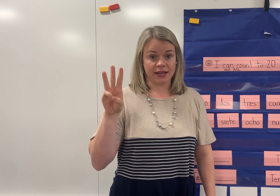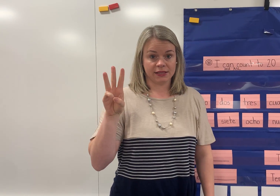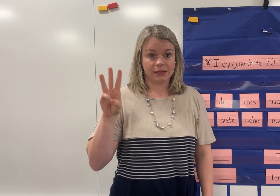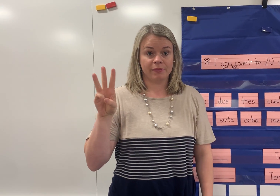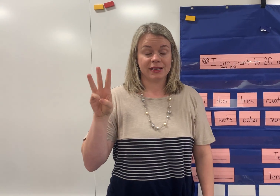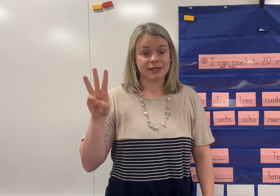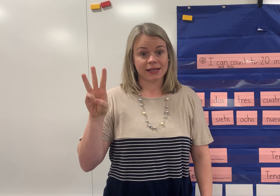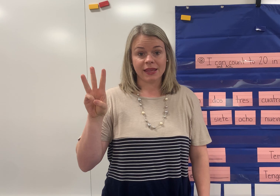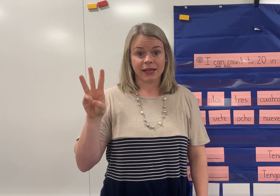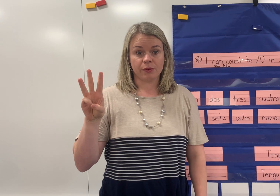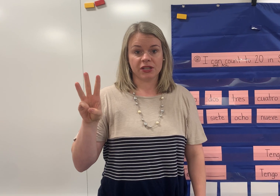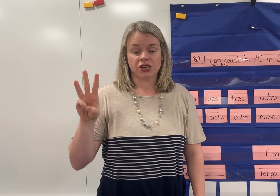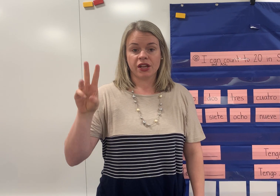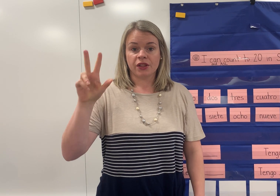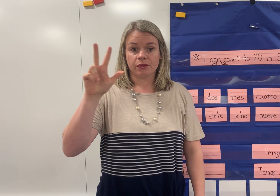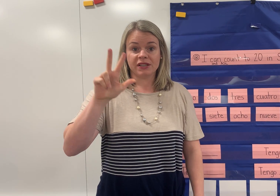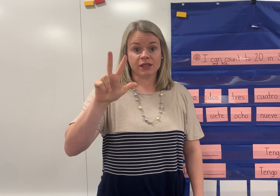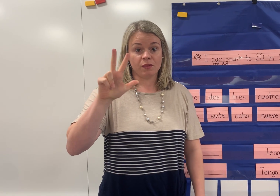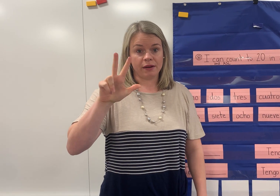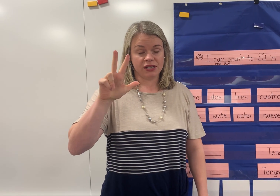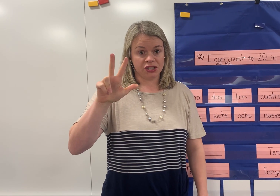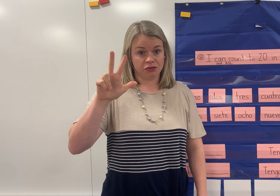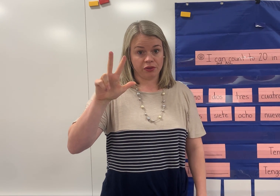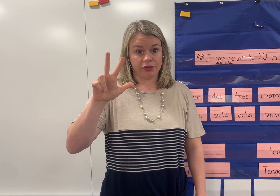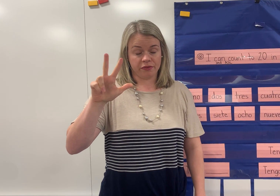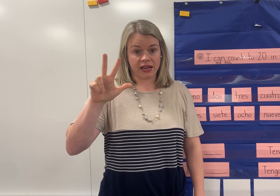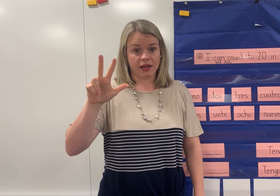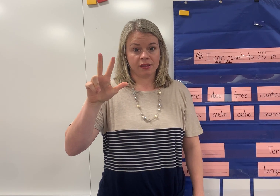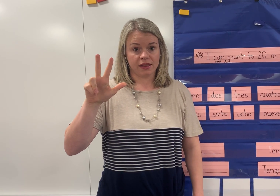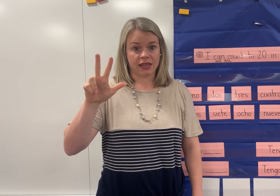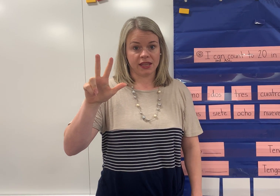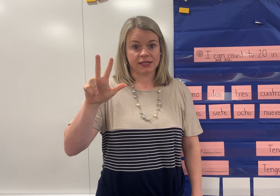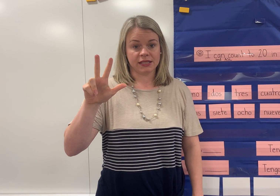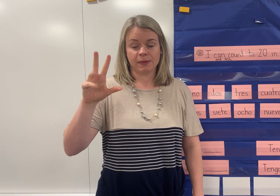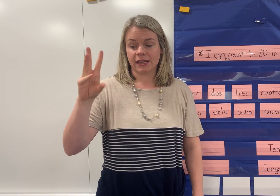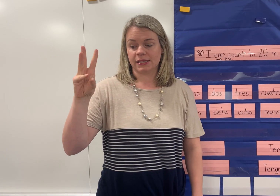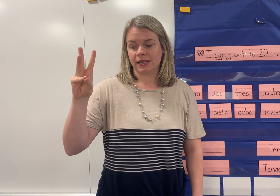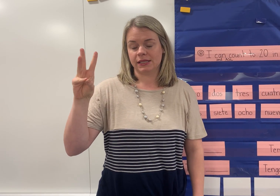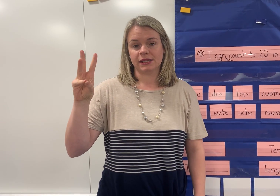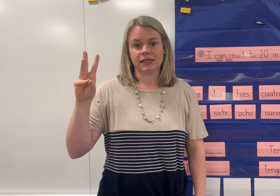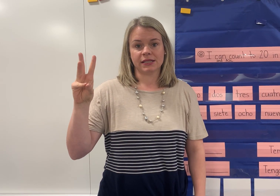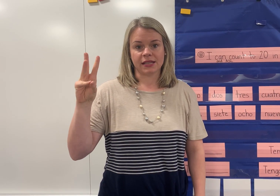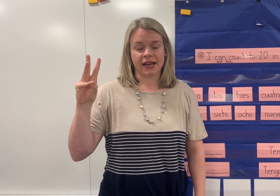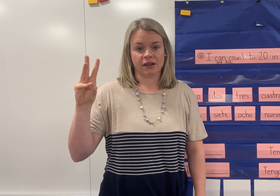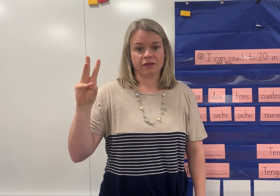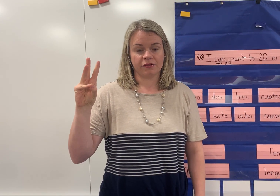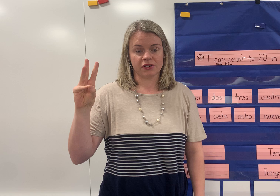this, but in sign language, the reason why we do 3 like this is because this is the sign for 6.